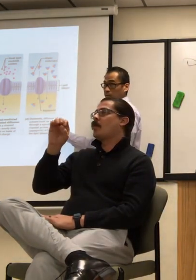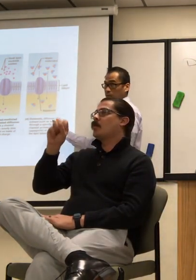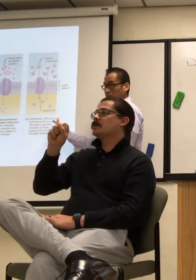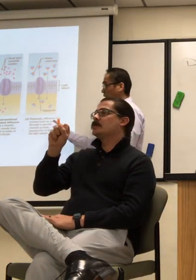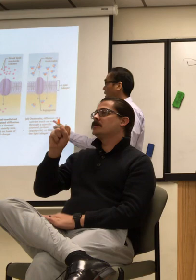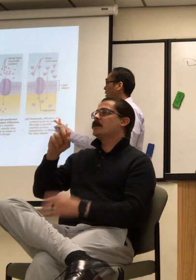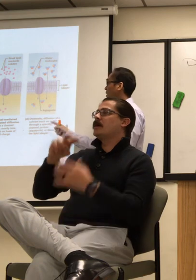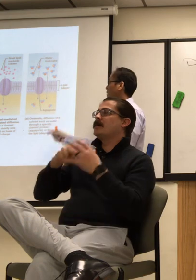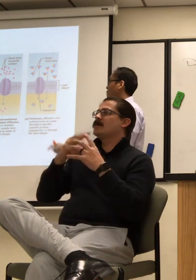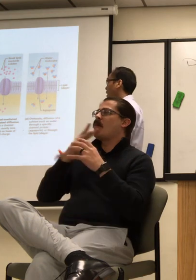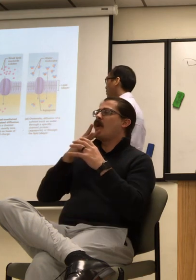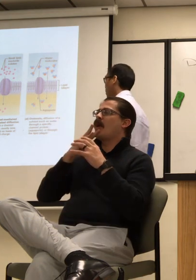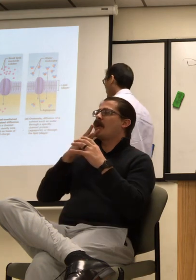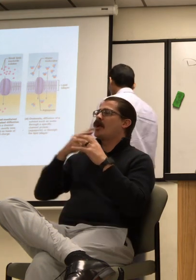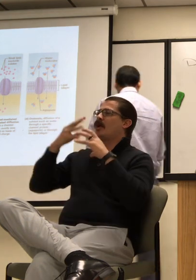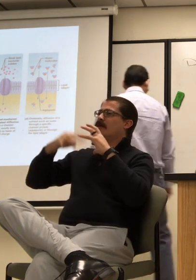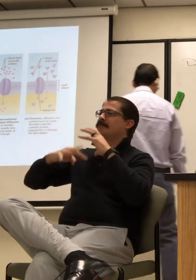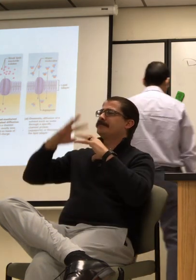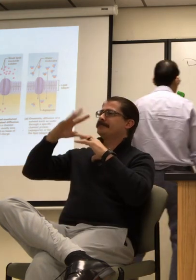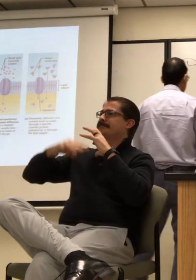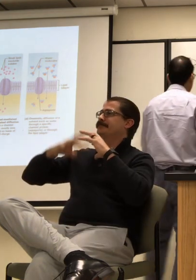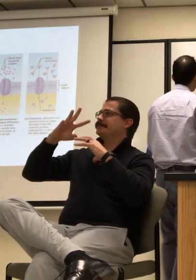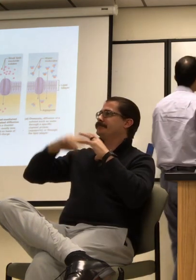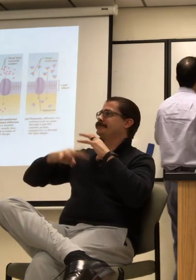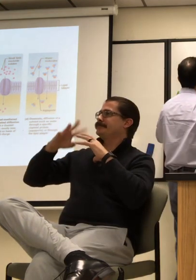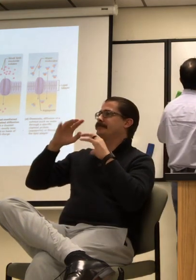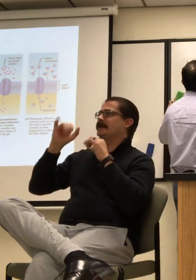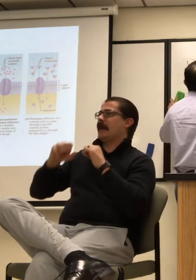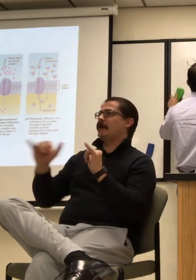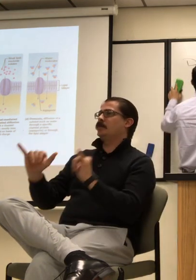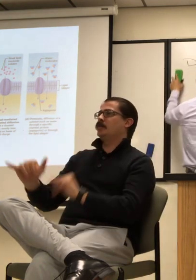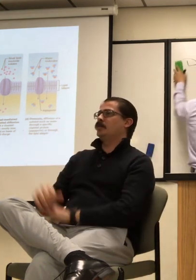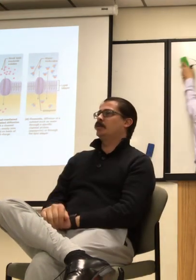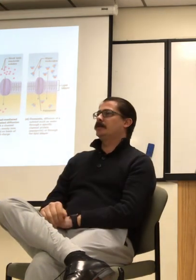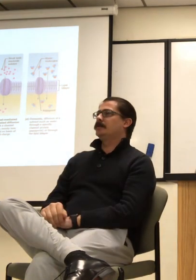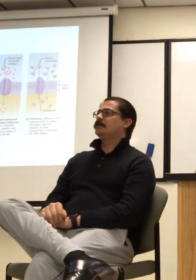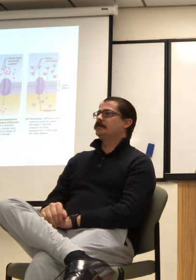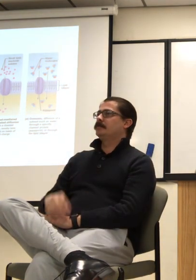water. Okay, water can diffuse too.